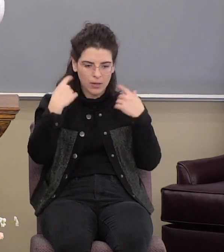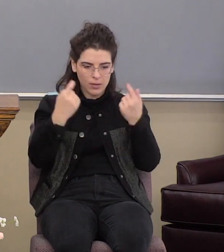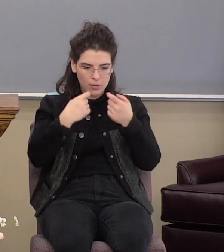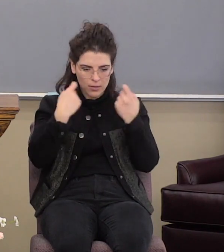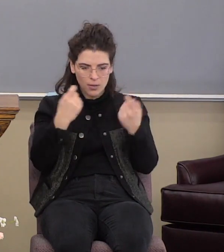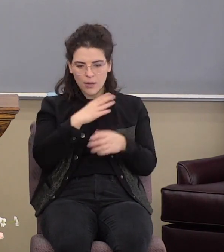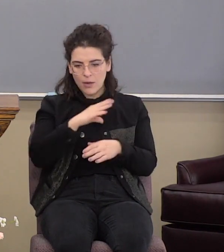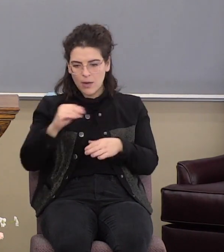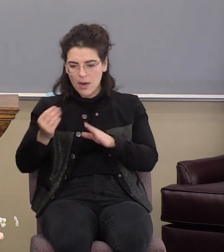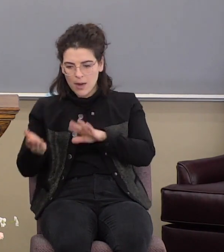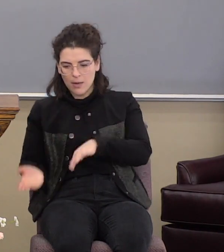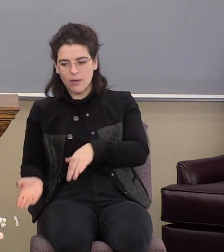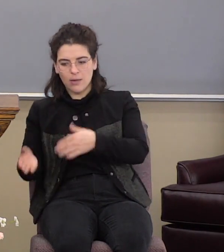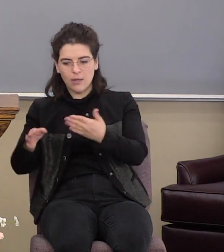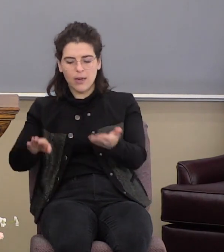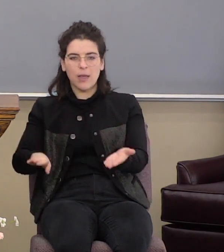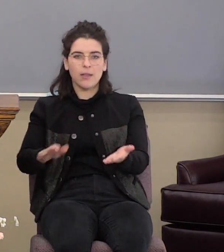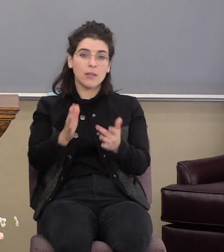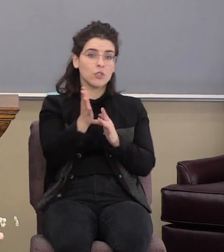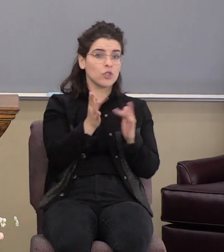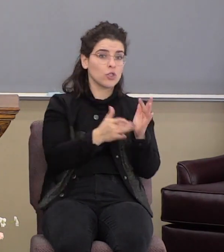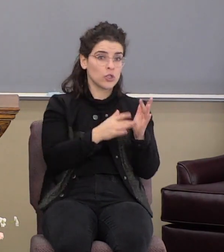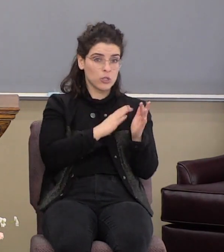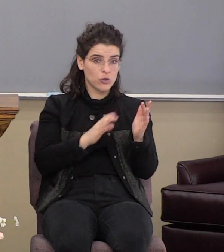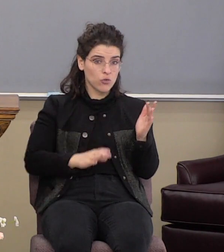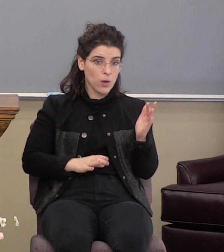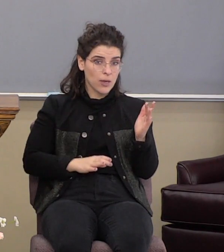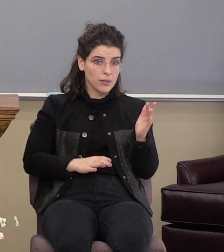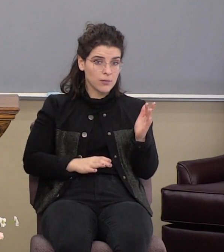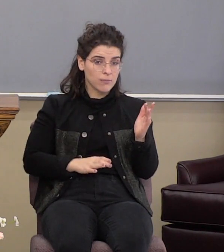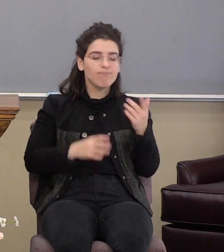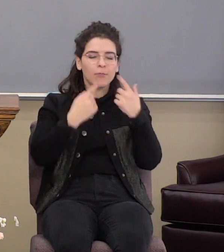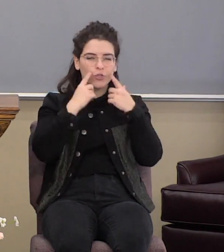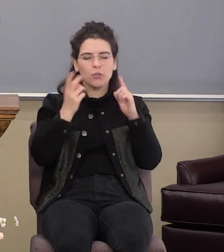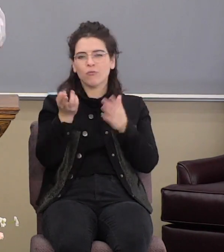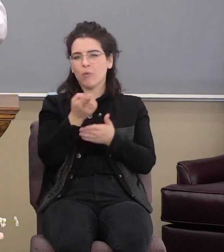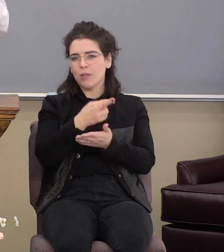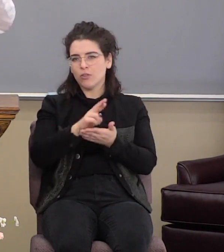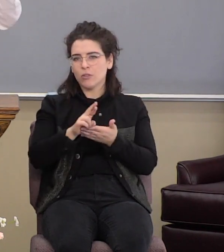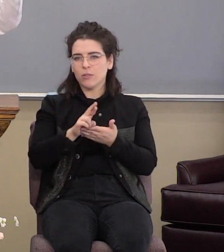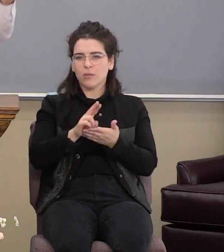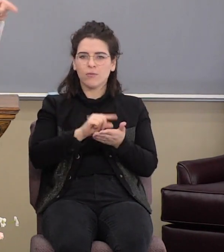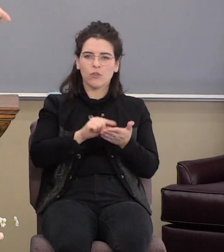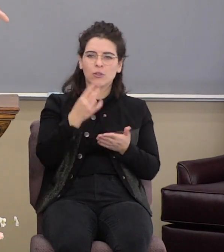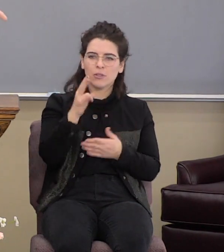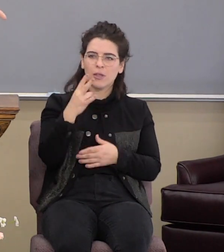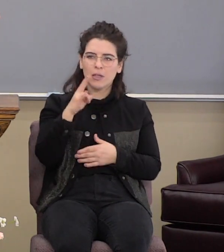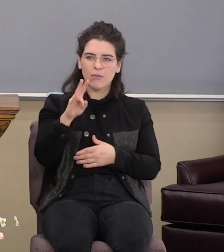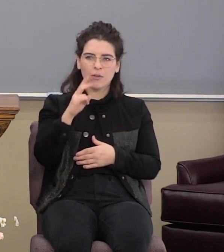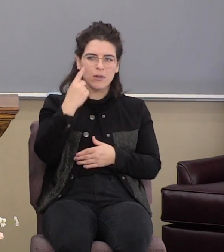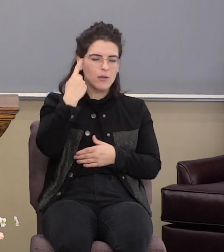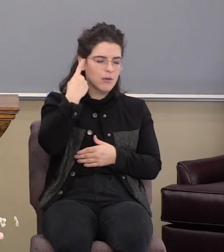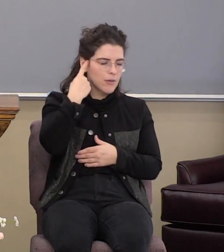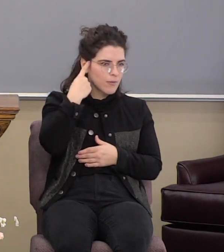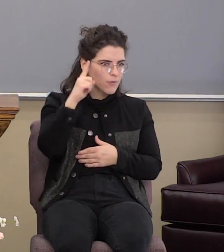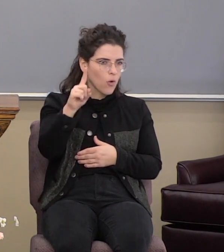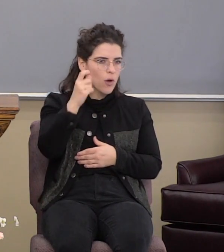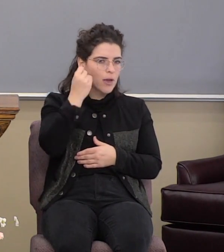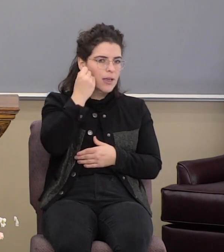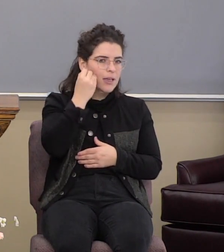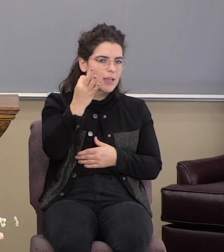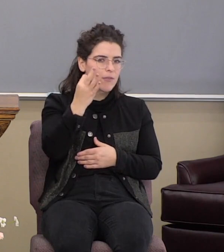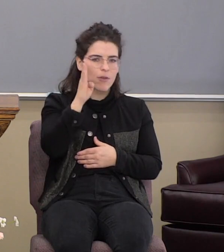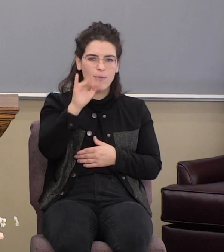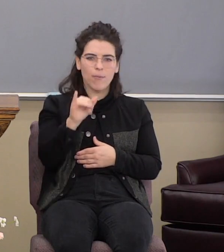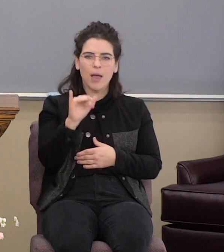death. Jesus, he achieves righteousness. Look there at verse 17. For if by one man's offense death